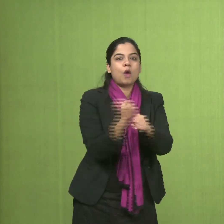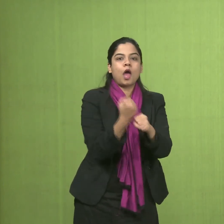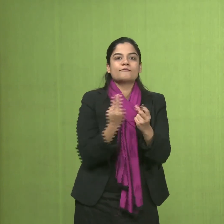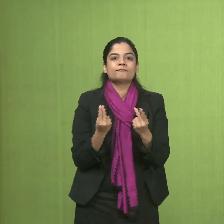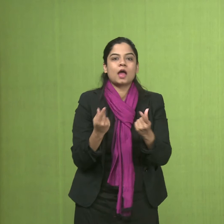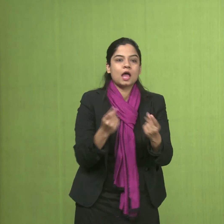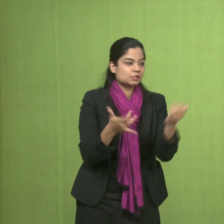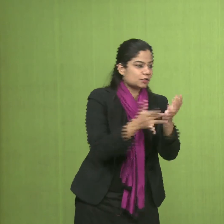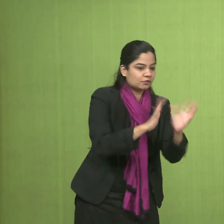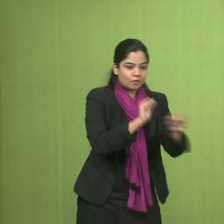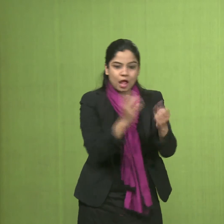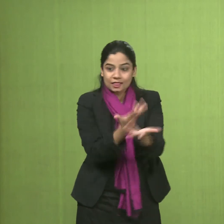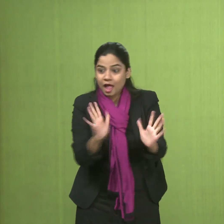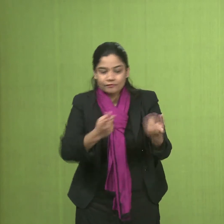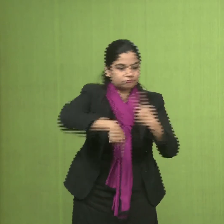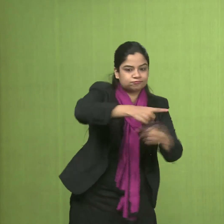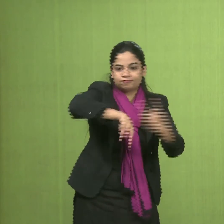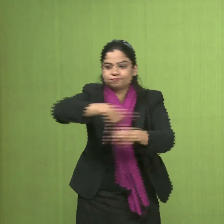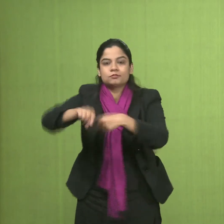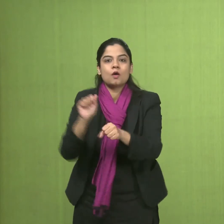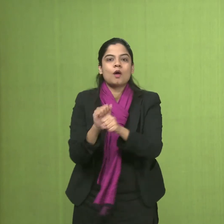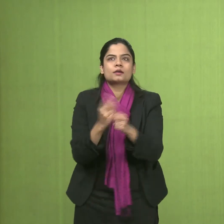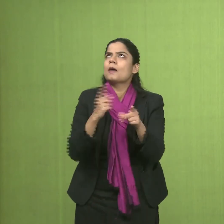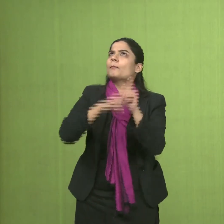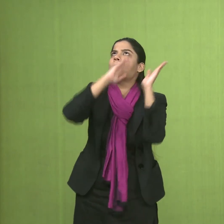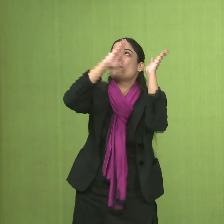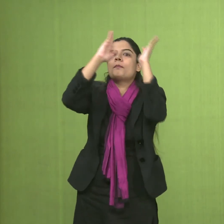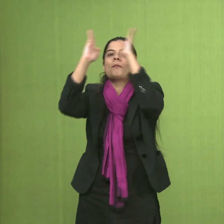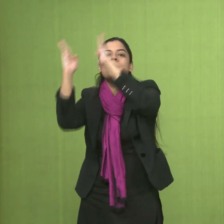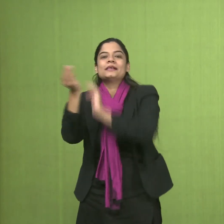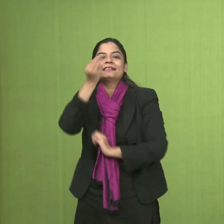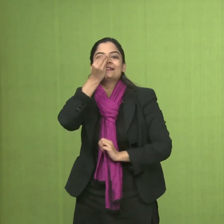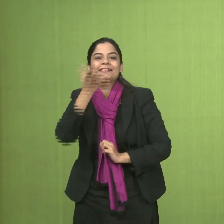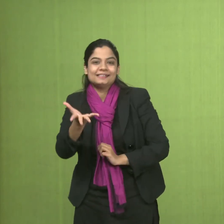For example, that things that help us in making our works faster.